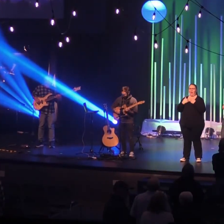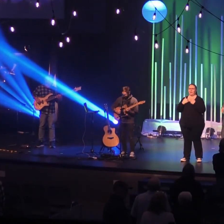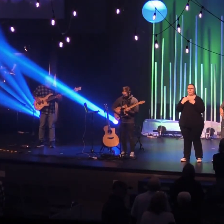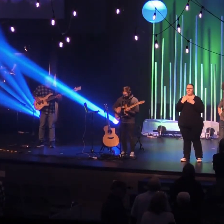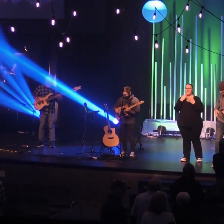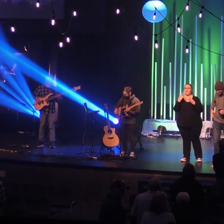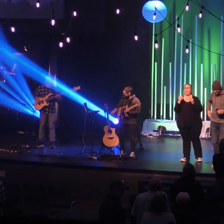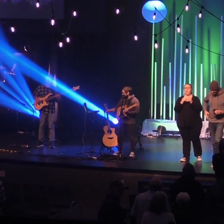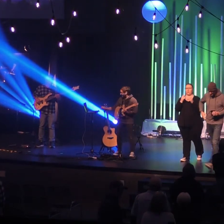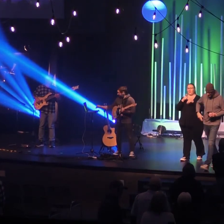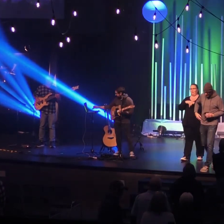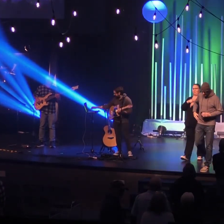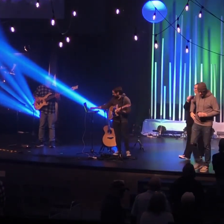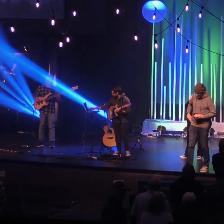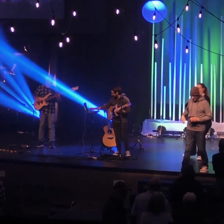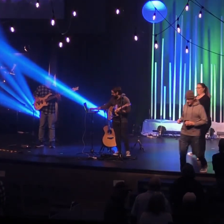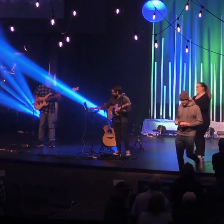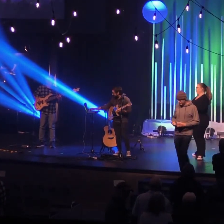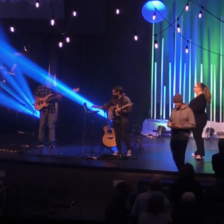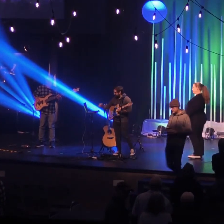together.